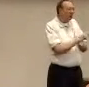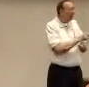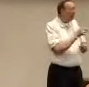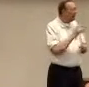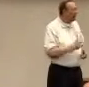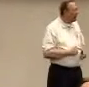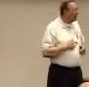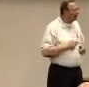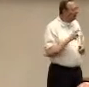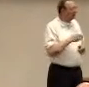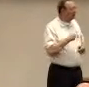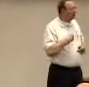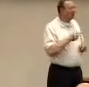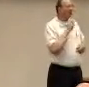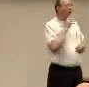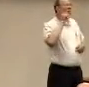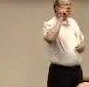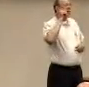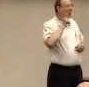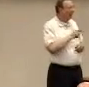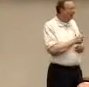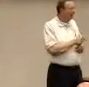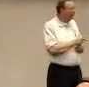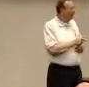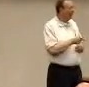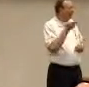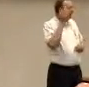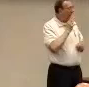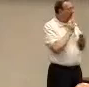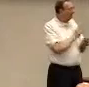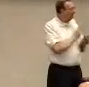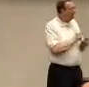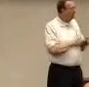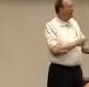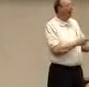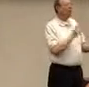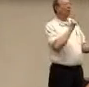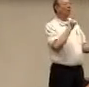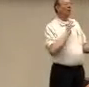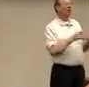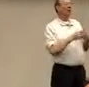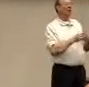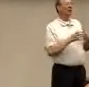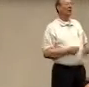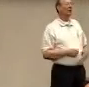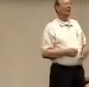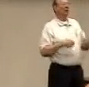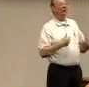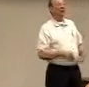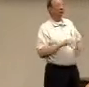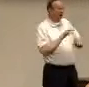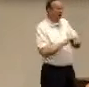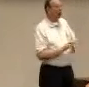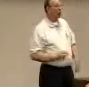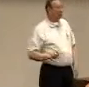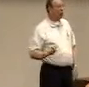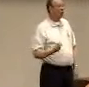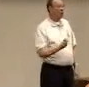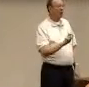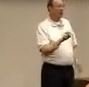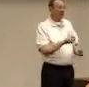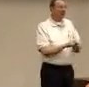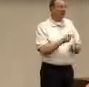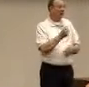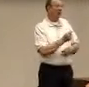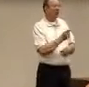God worked in this guy's life. He used me as a mouthpiece to teach this guy. He's now one of our leaders. Now, he's on